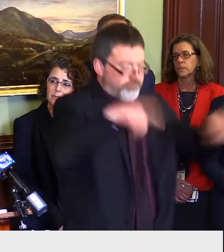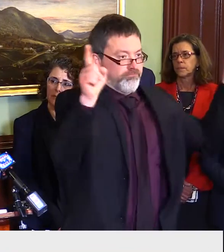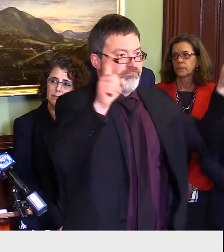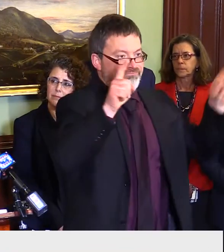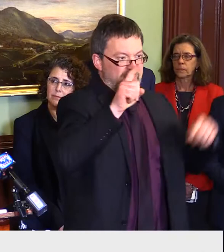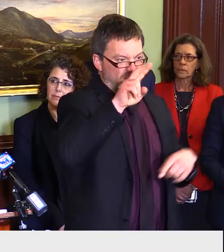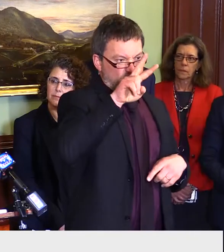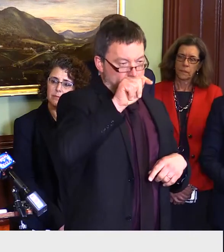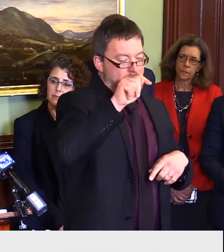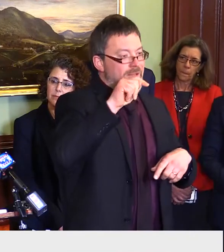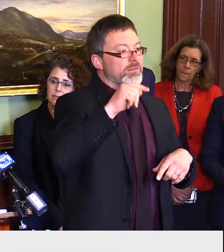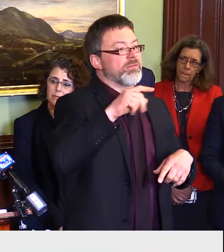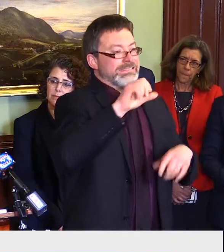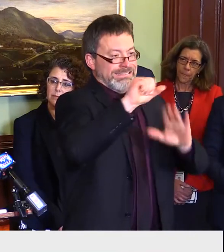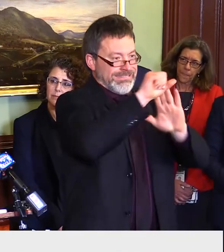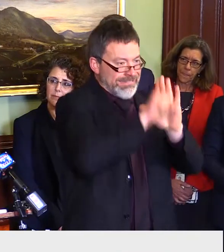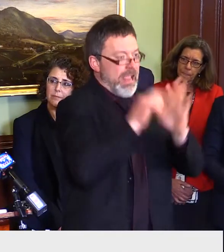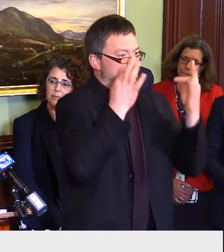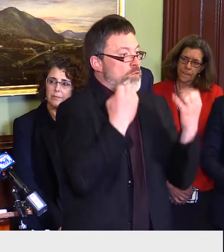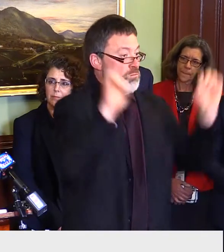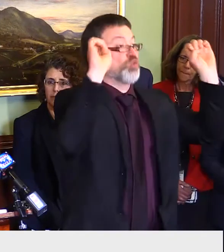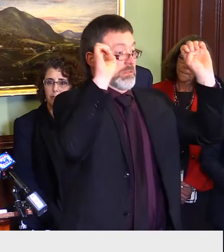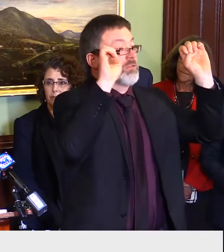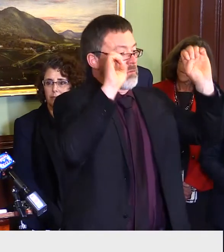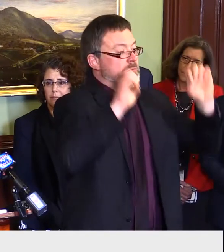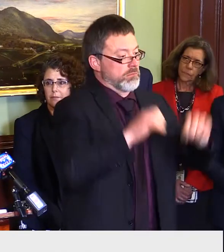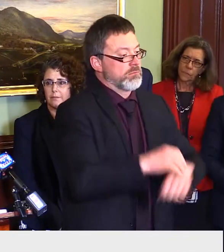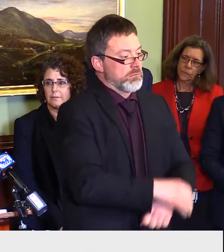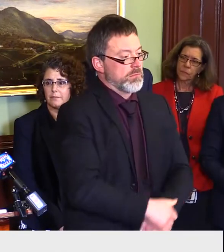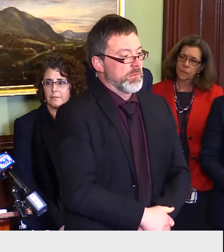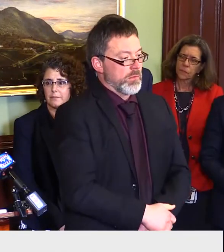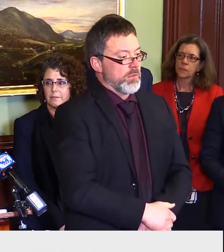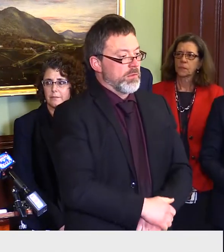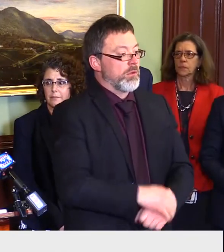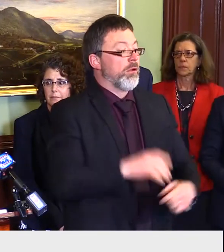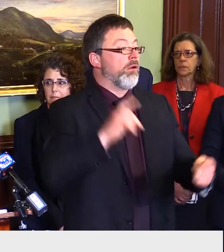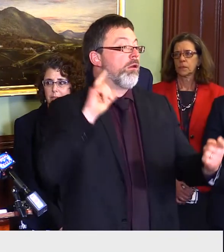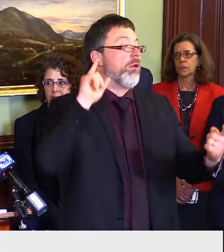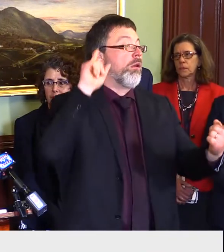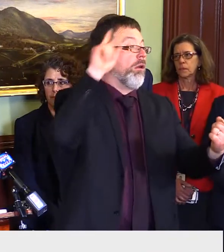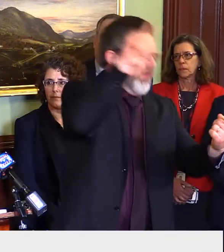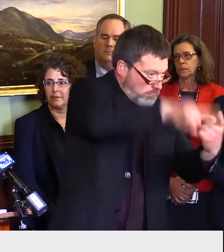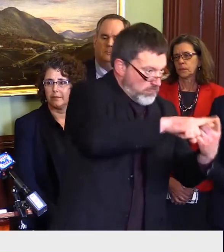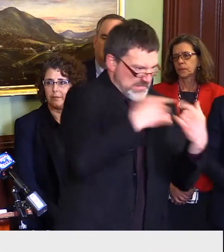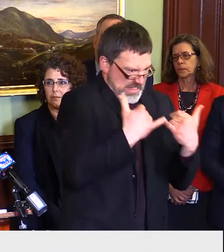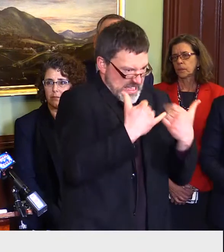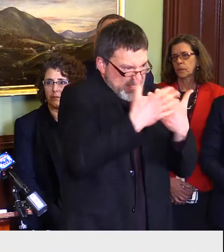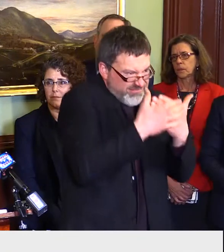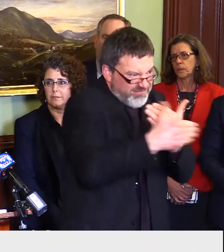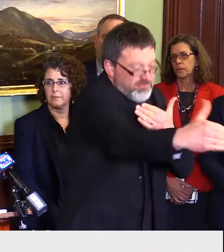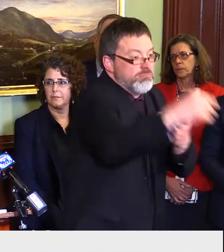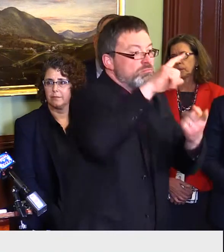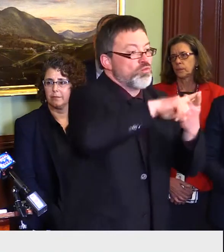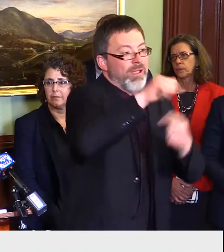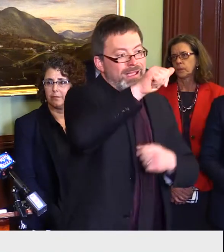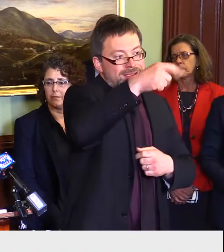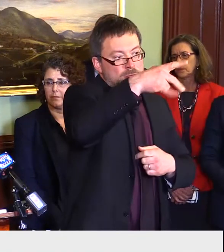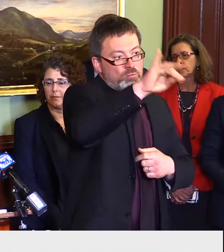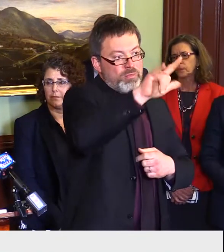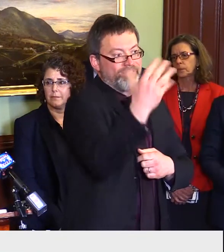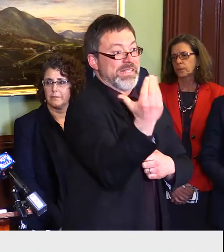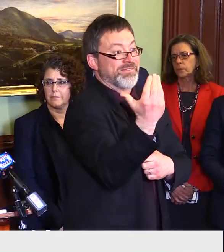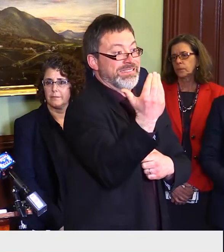until April 15th. Though that could be shortened or extended based on what we experience on the